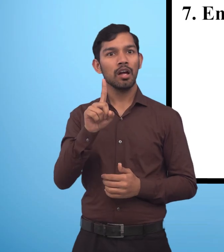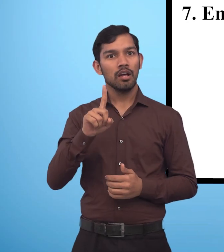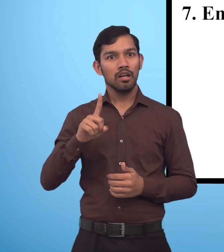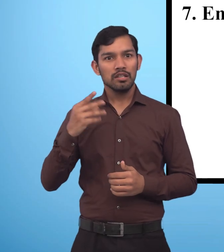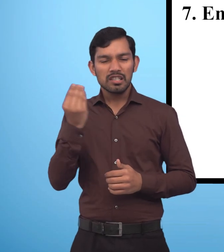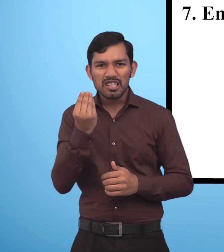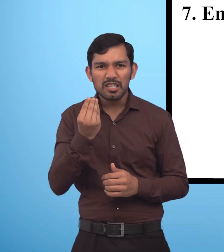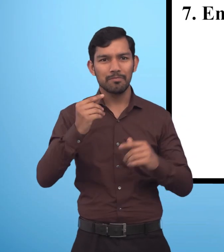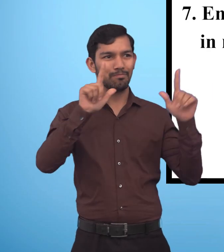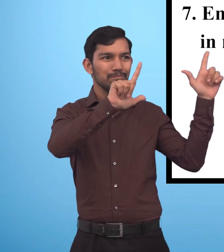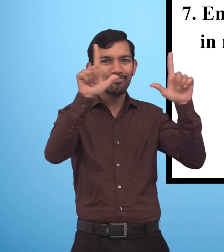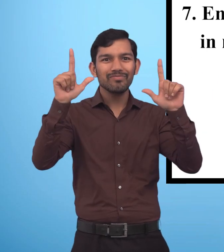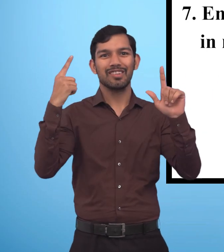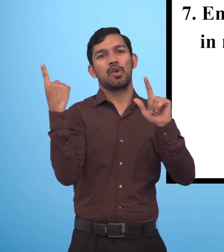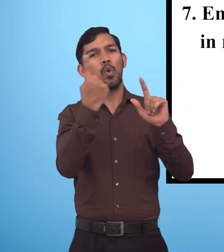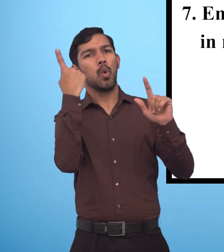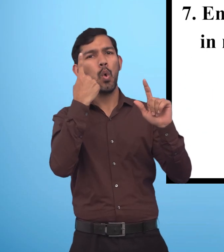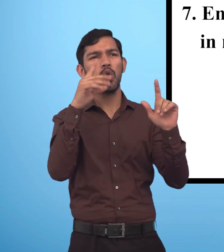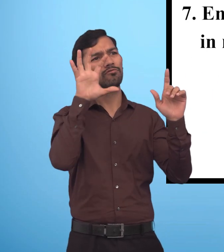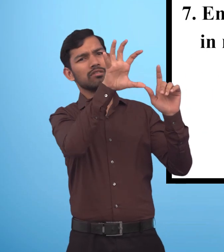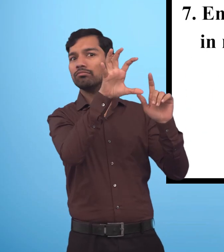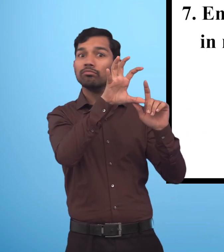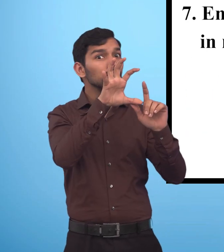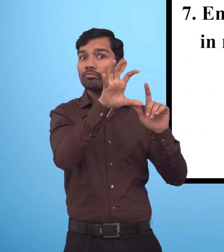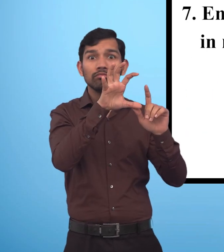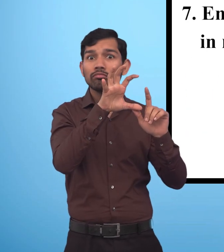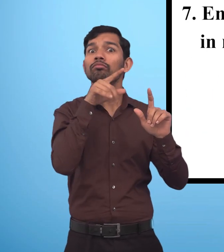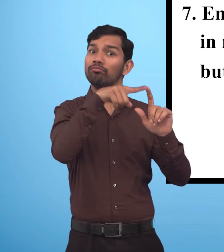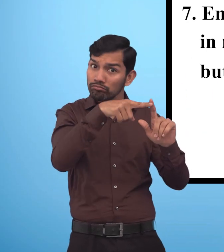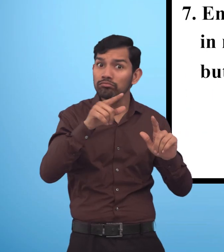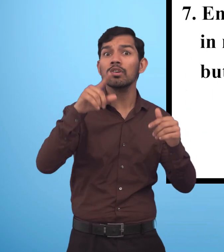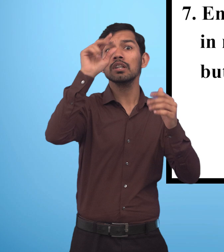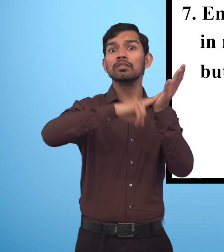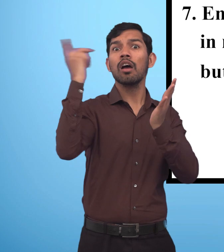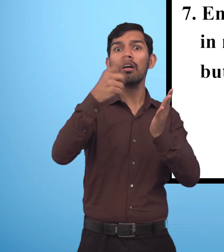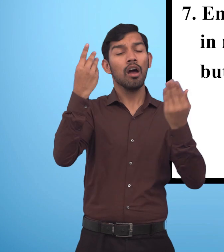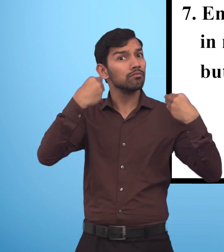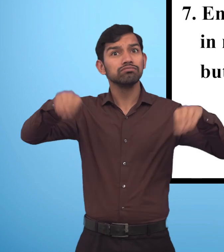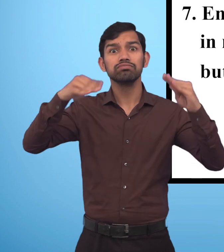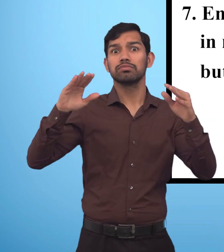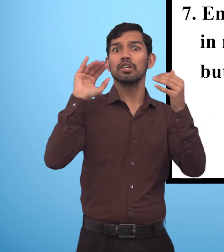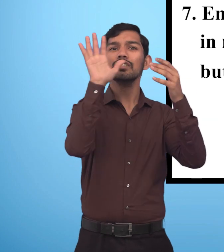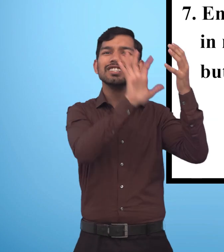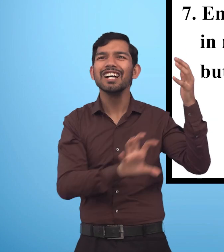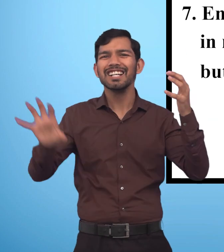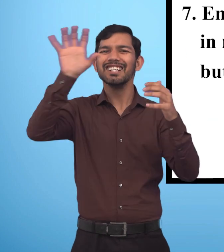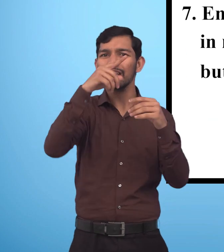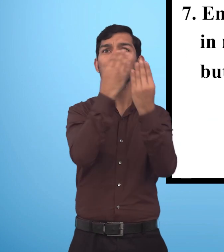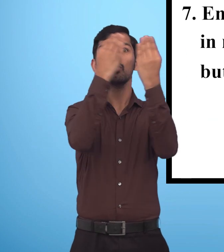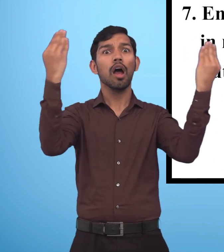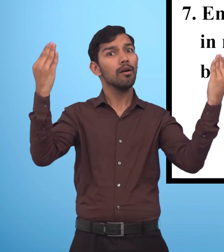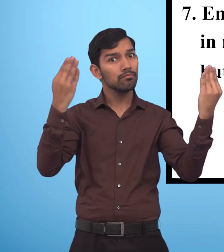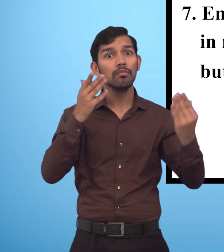Ila participated in more exhibitions, not just within the state, but at national level.